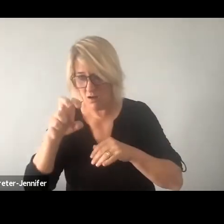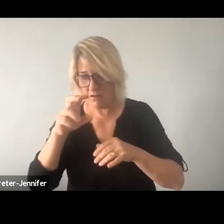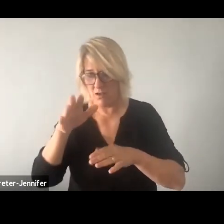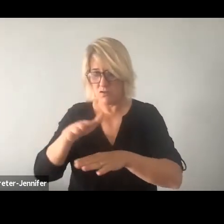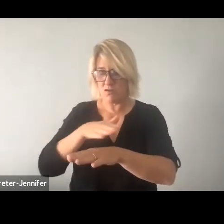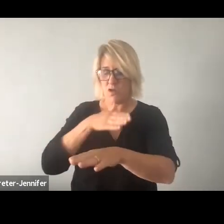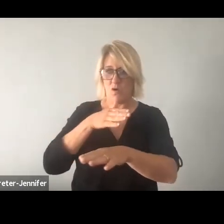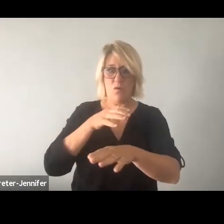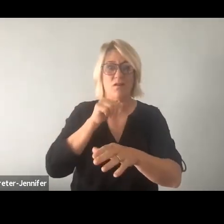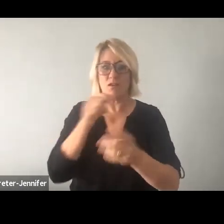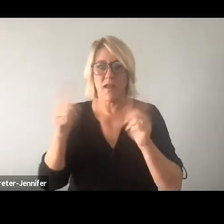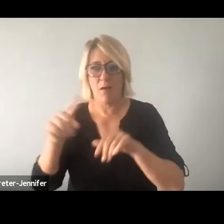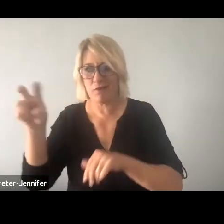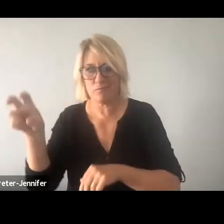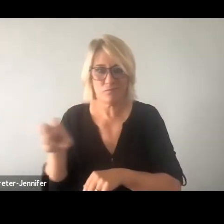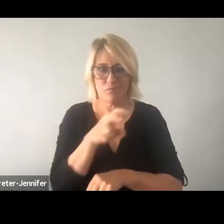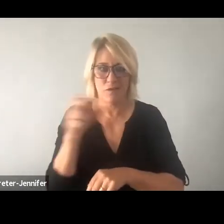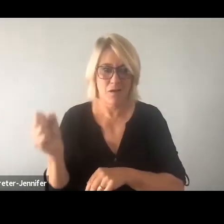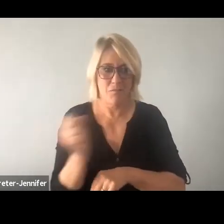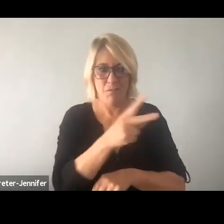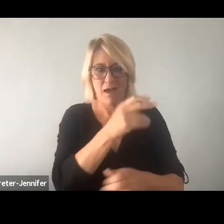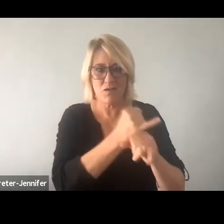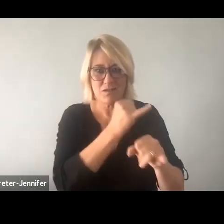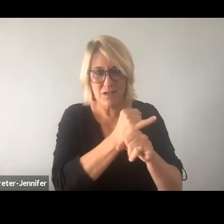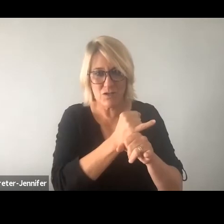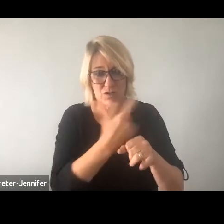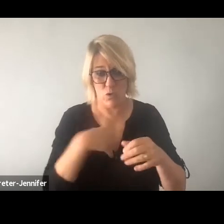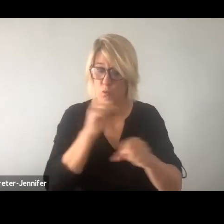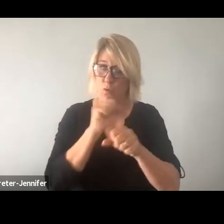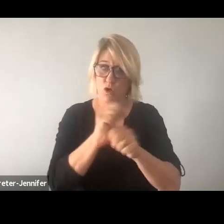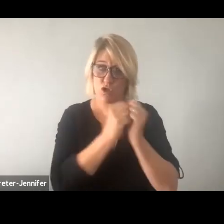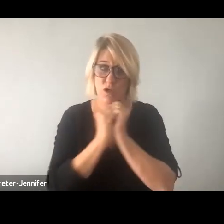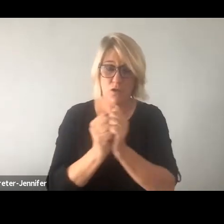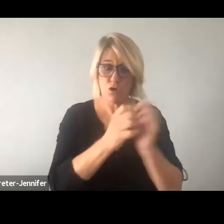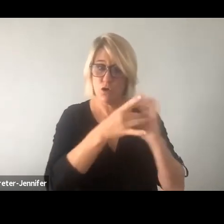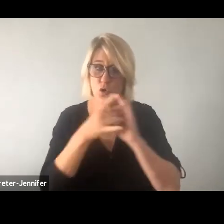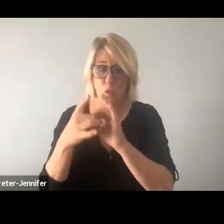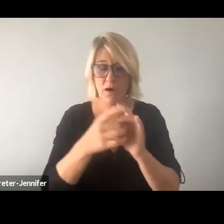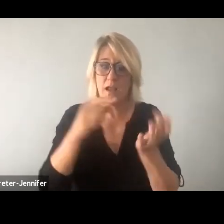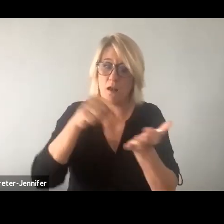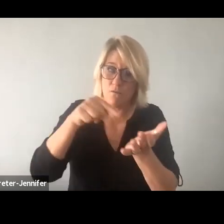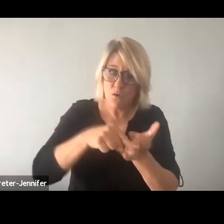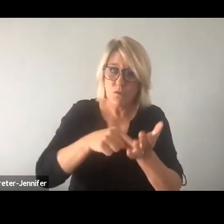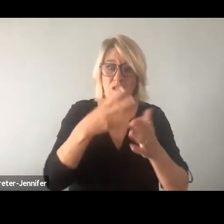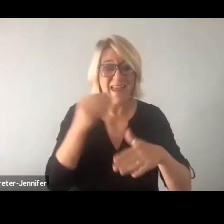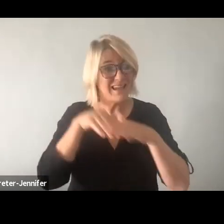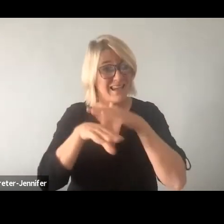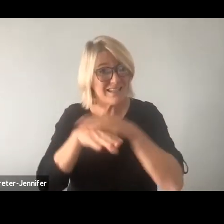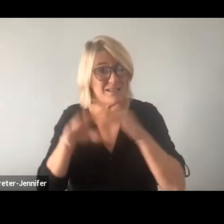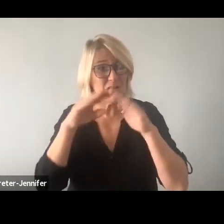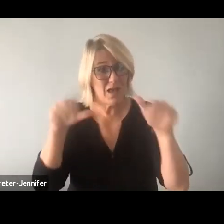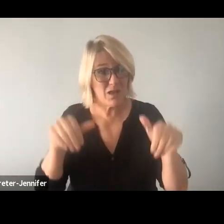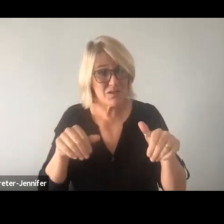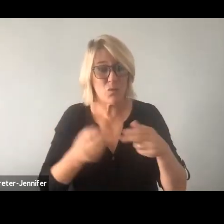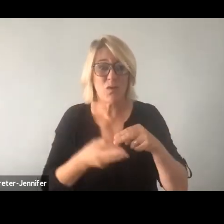don't happen. So when we work together to coordinate affordable, accessible housing with increased access